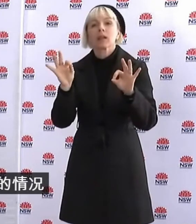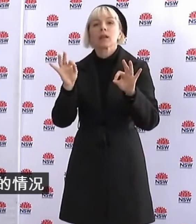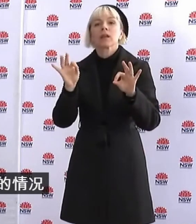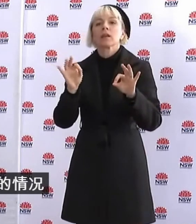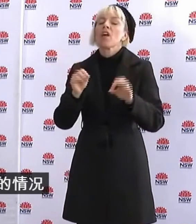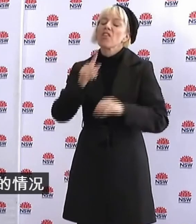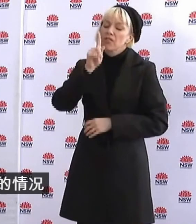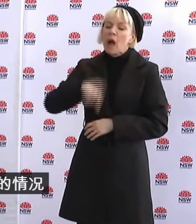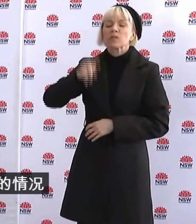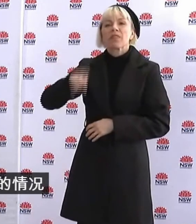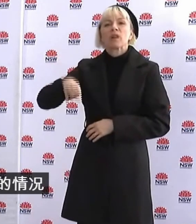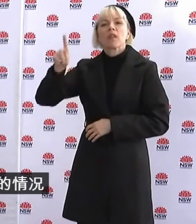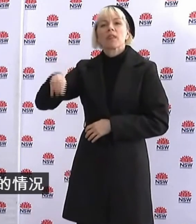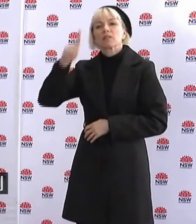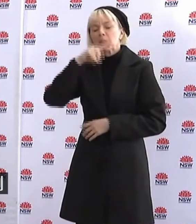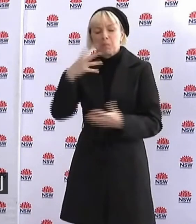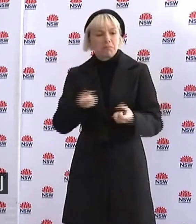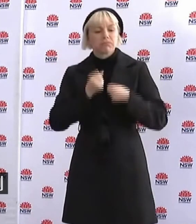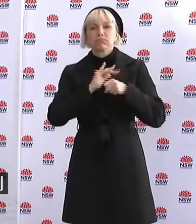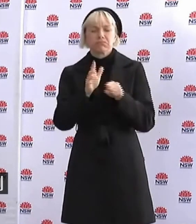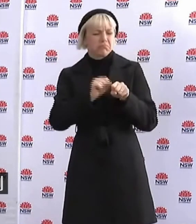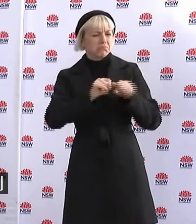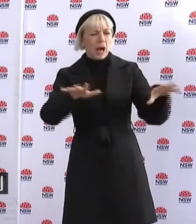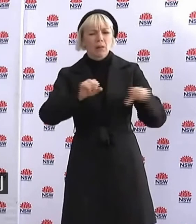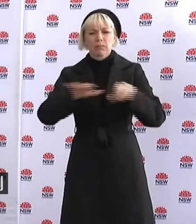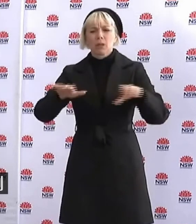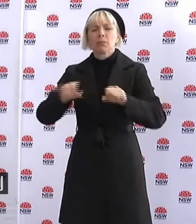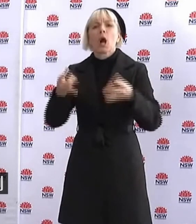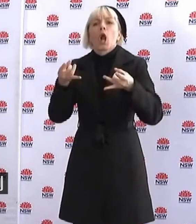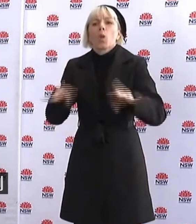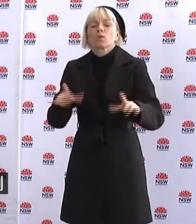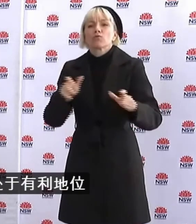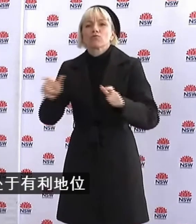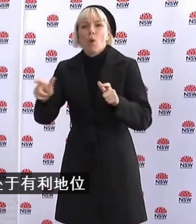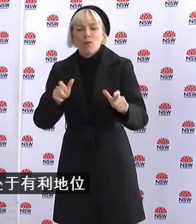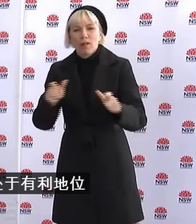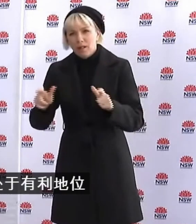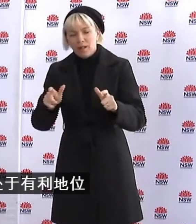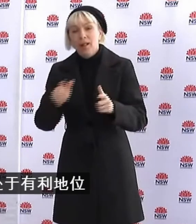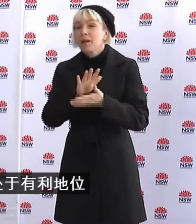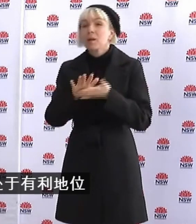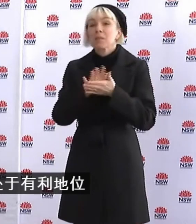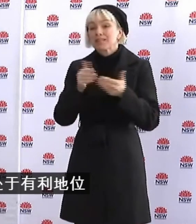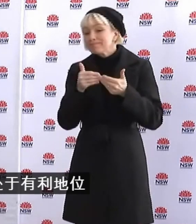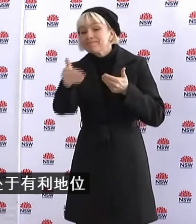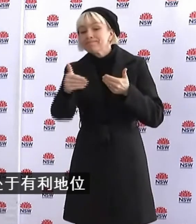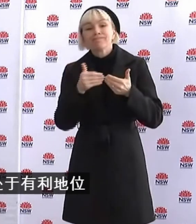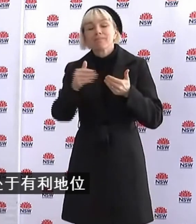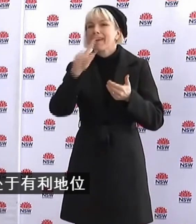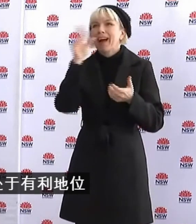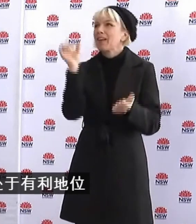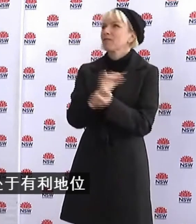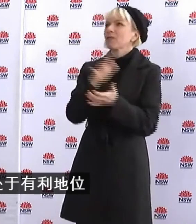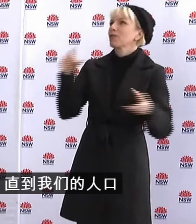been a situation which would have seen us get out of control, which would have seen us not be able to consider any freedoms moving forward. We are still